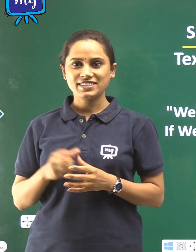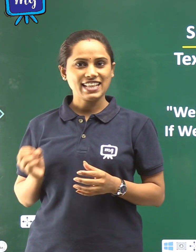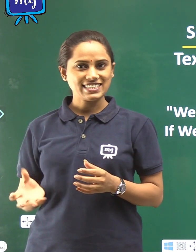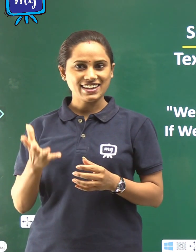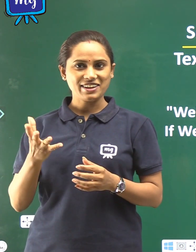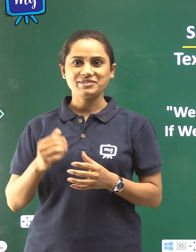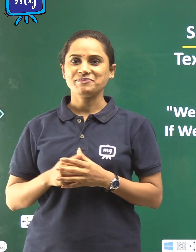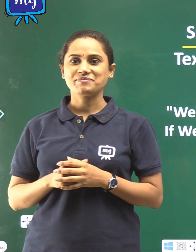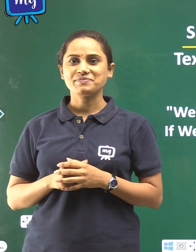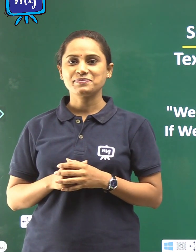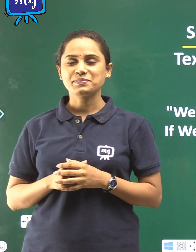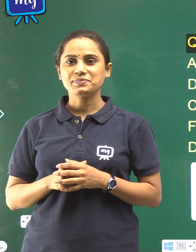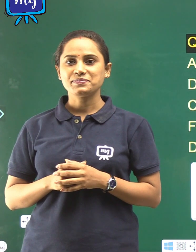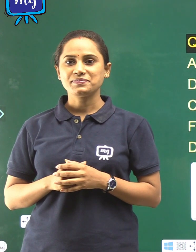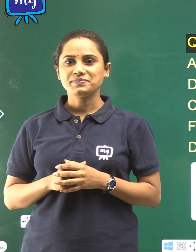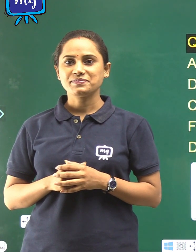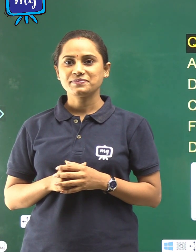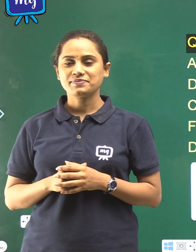let's start.